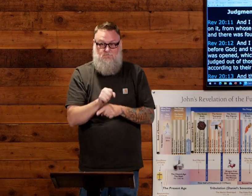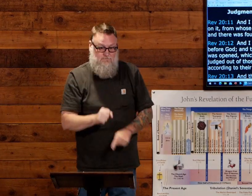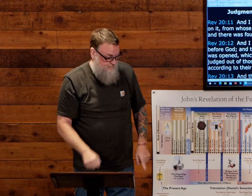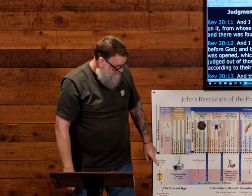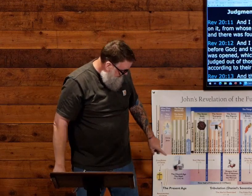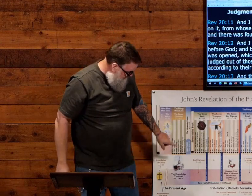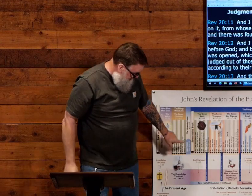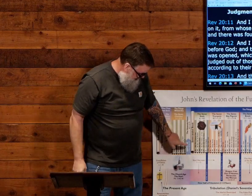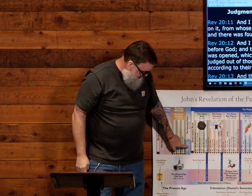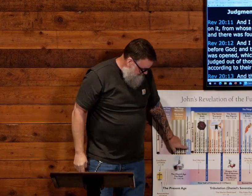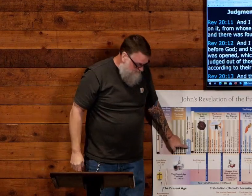you will catch that.